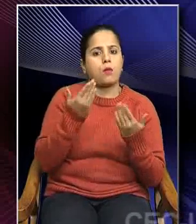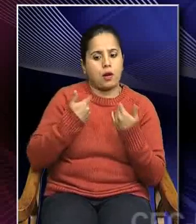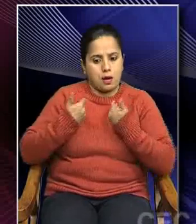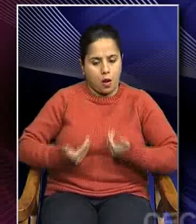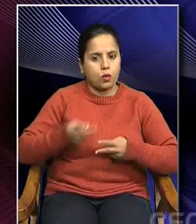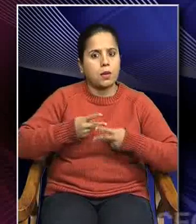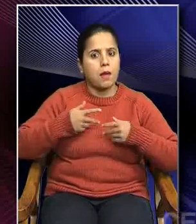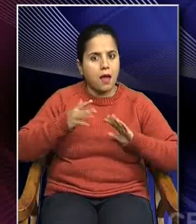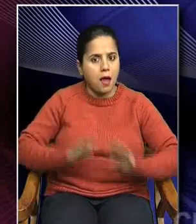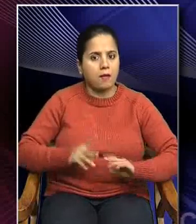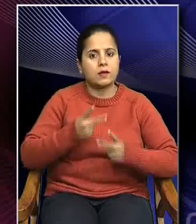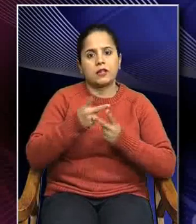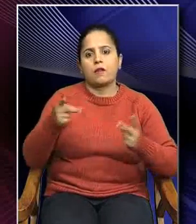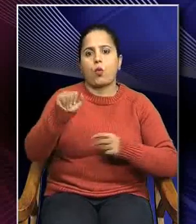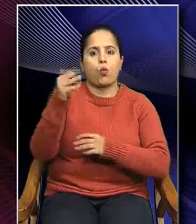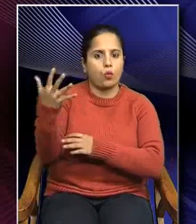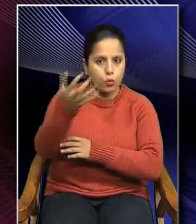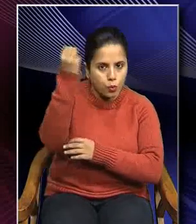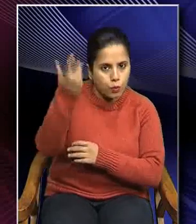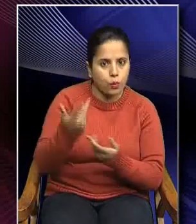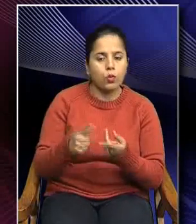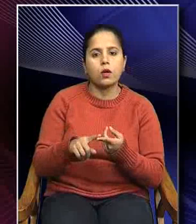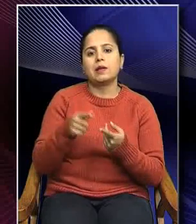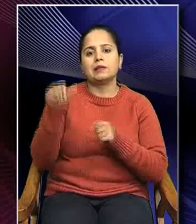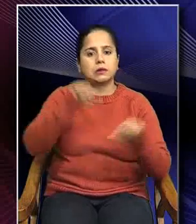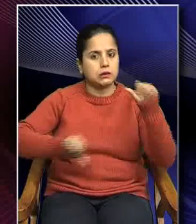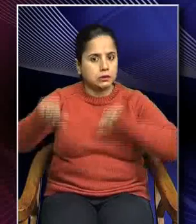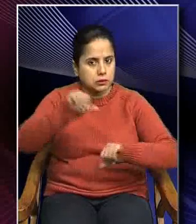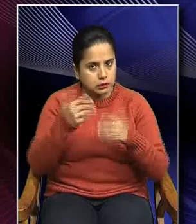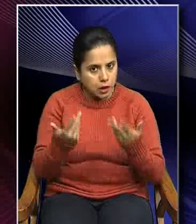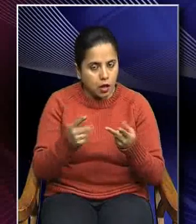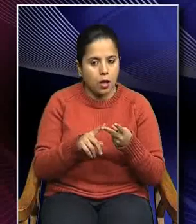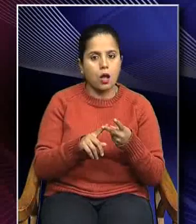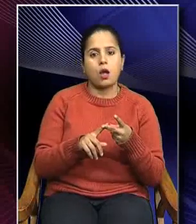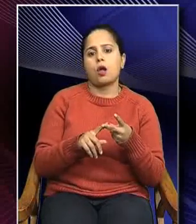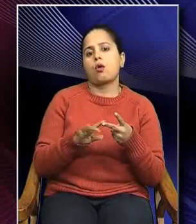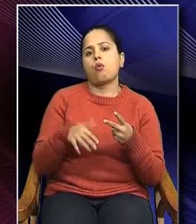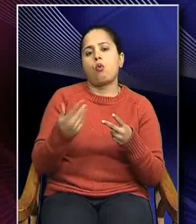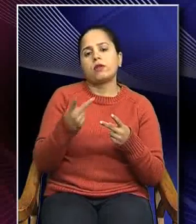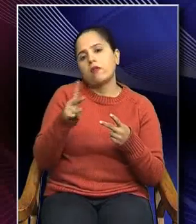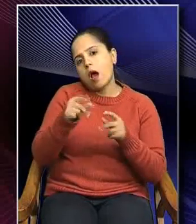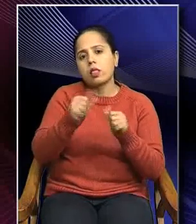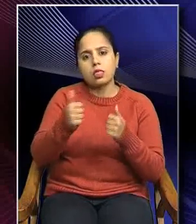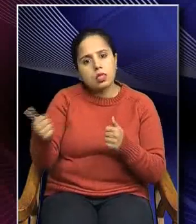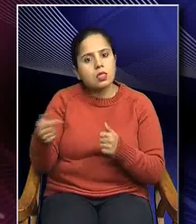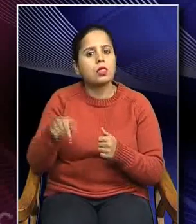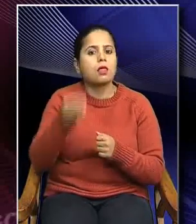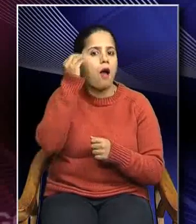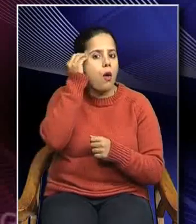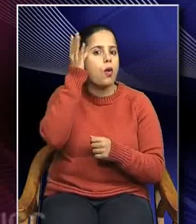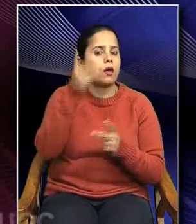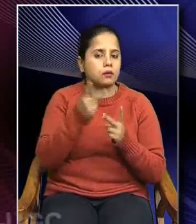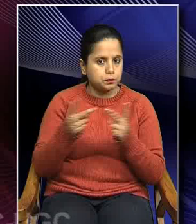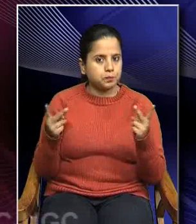through different agencies. It could be through science, it could be through our several other awareness that we